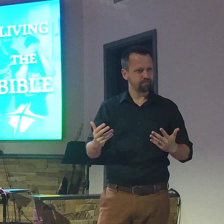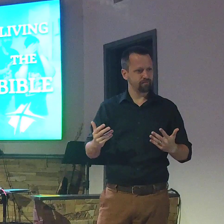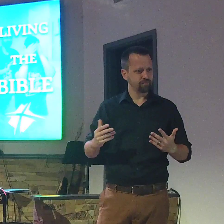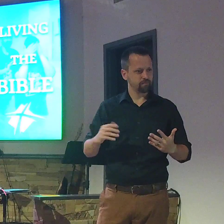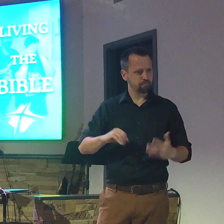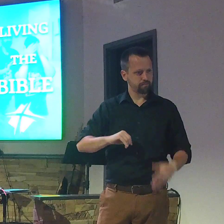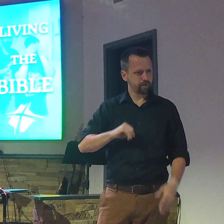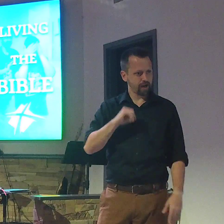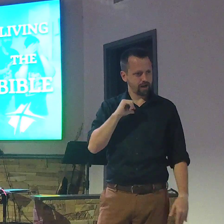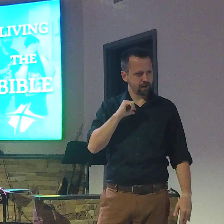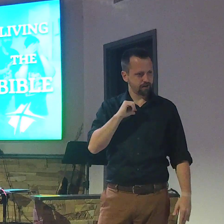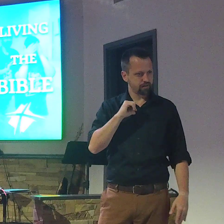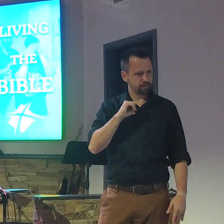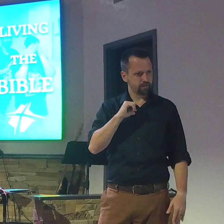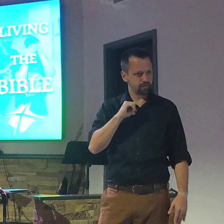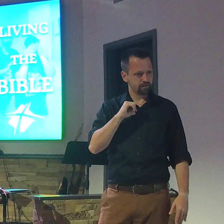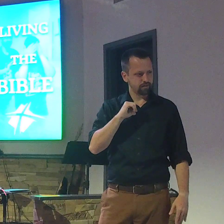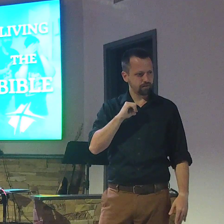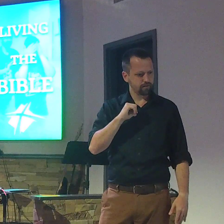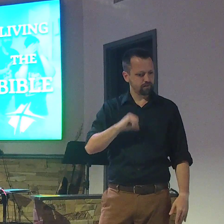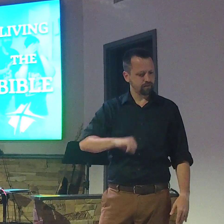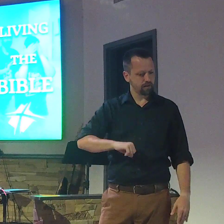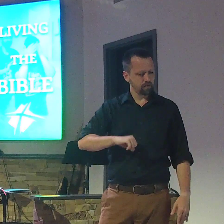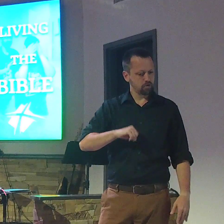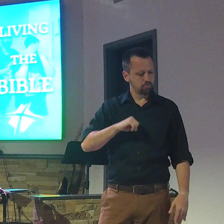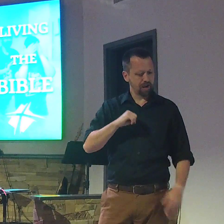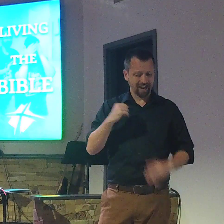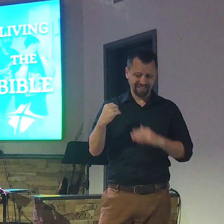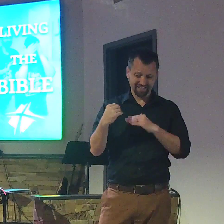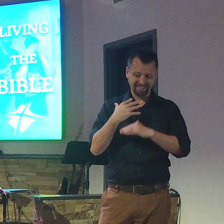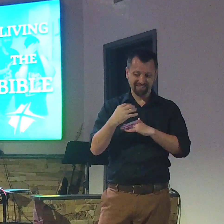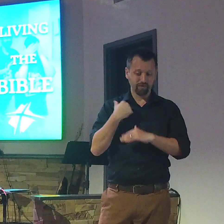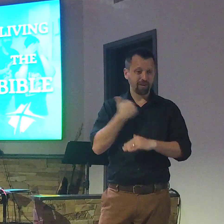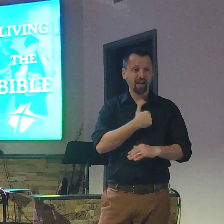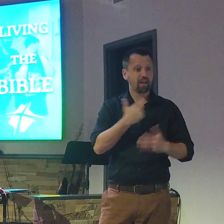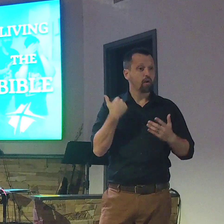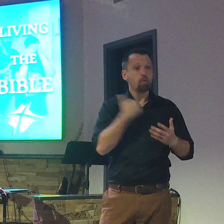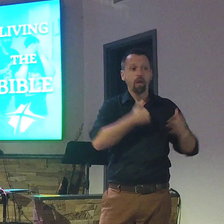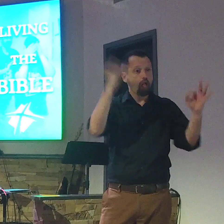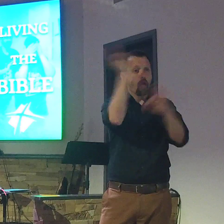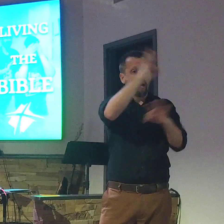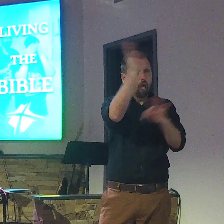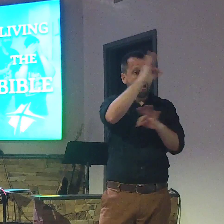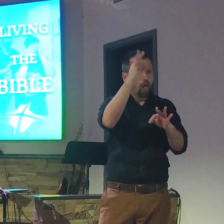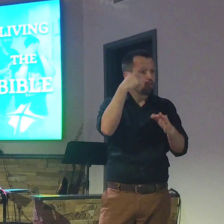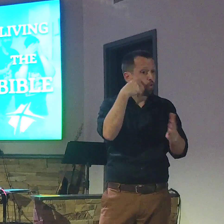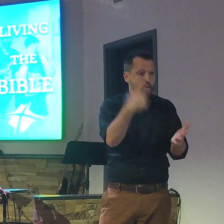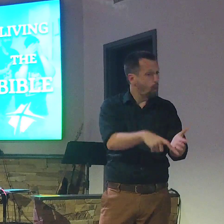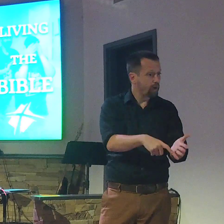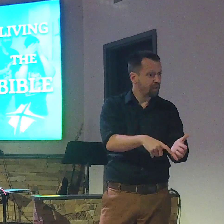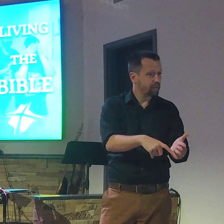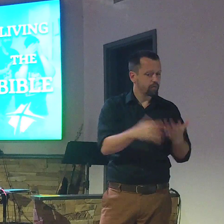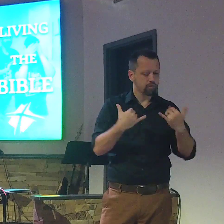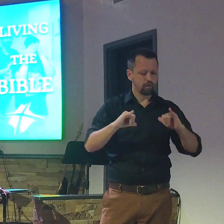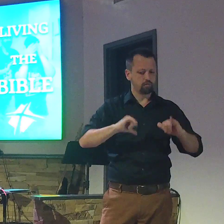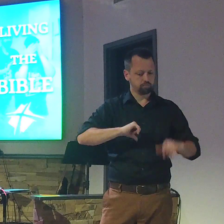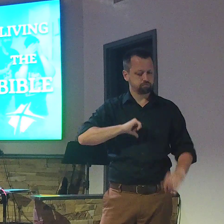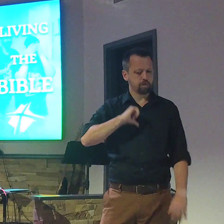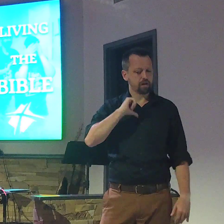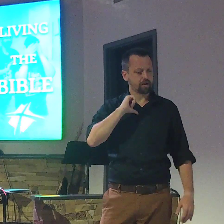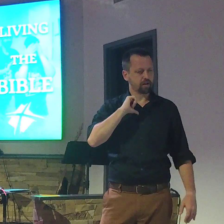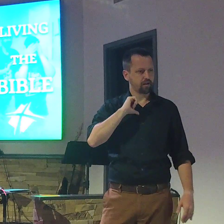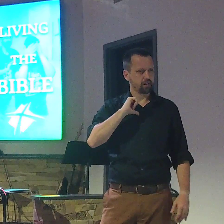Pride. Pride might be entering into our life and we don't even know it. And we've got to be careful. And